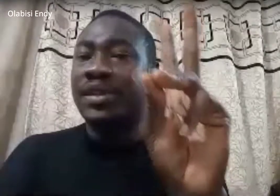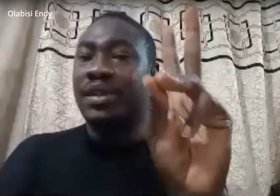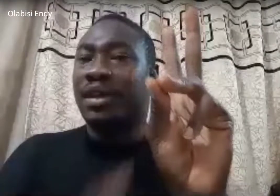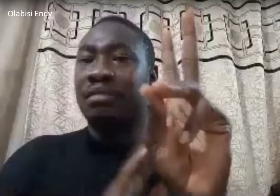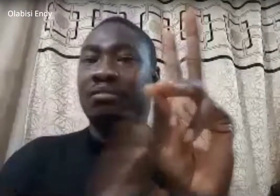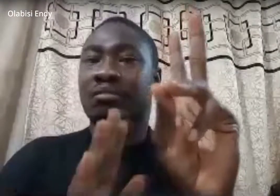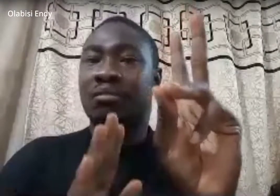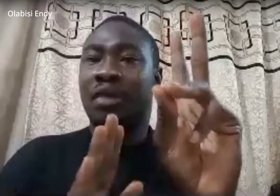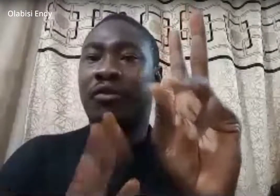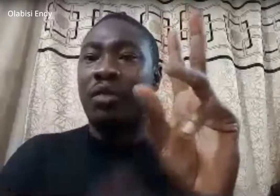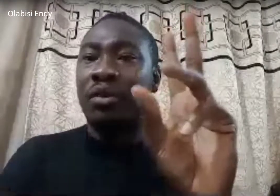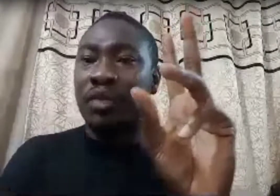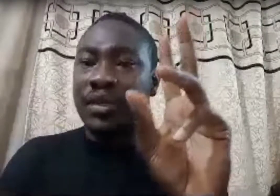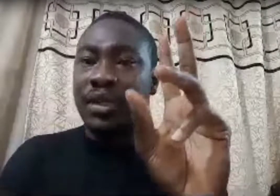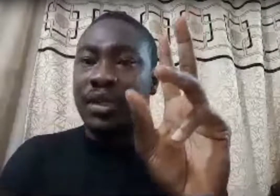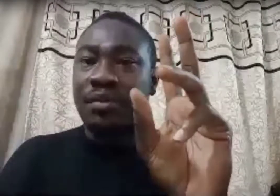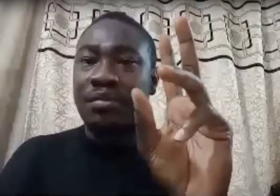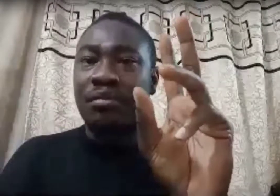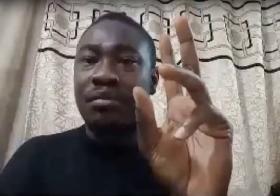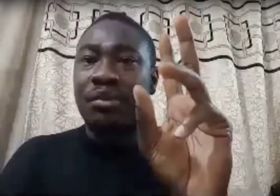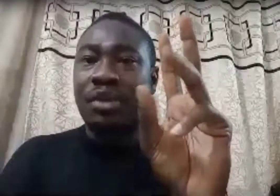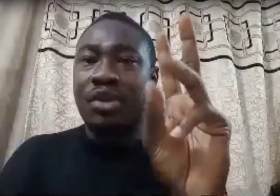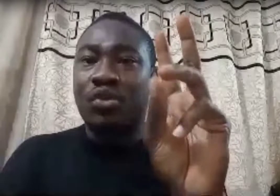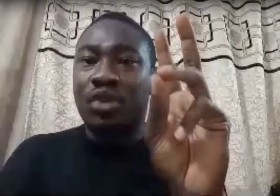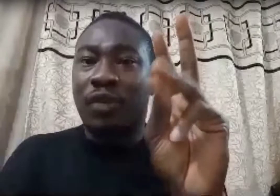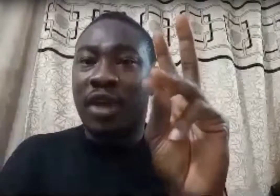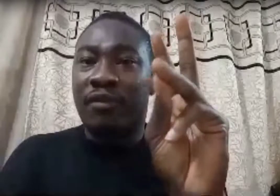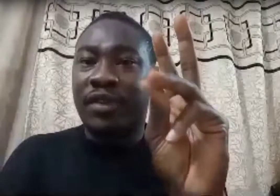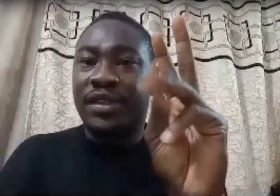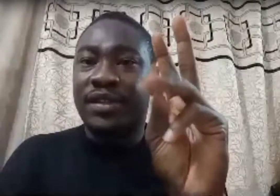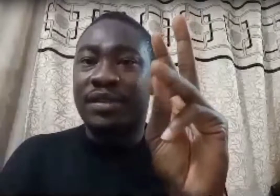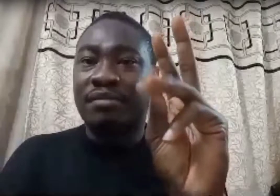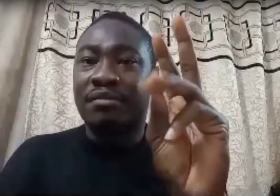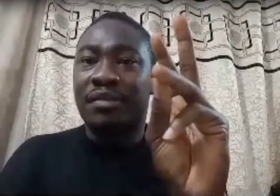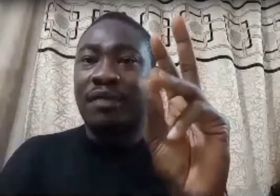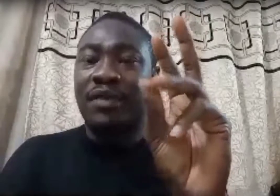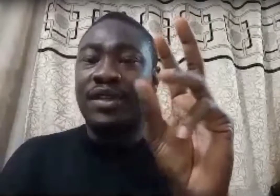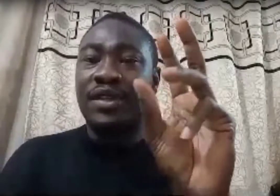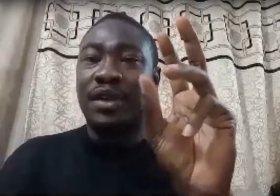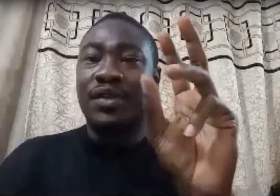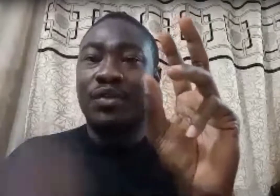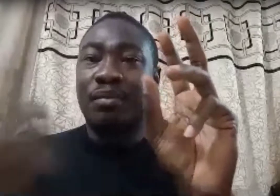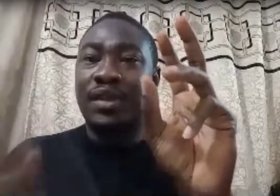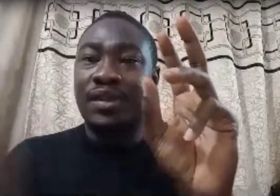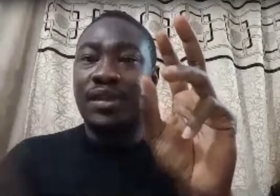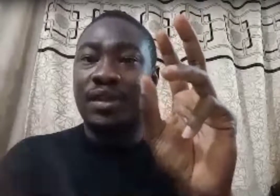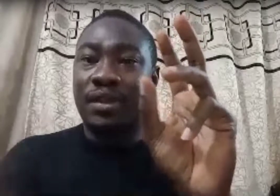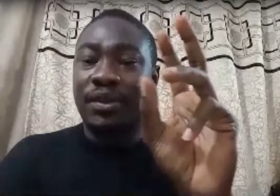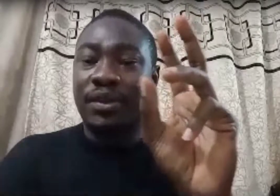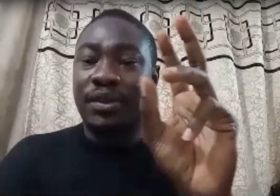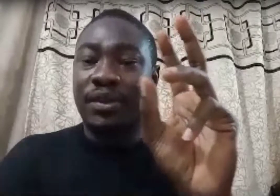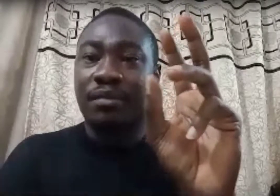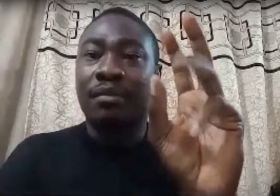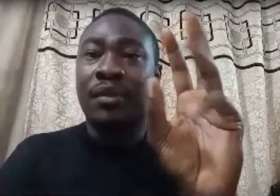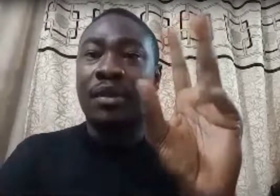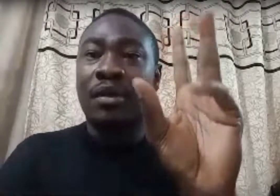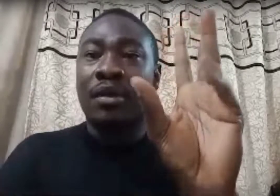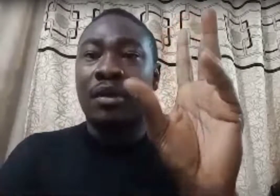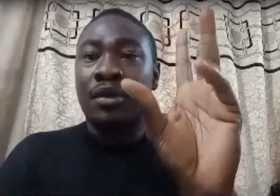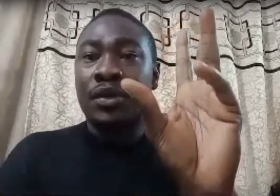you. There's no need for emphasis. Emphasis leads to misinterpretation. So,